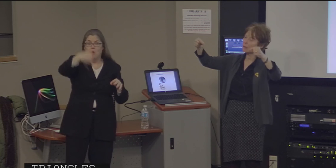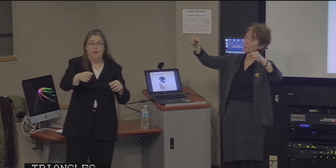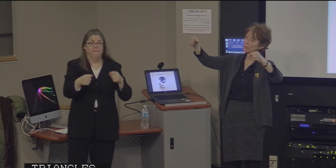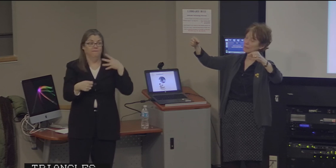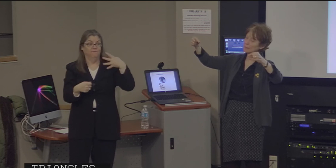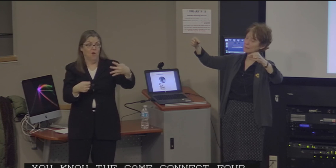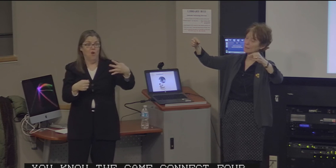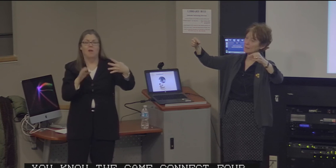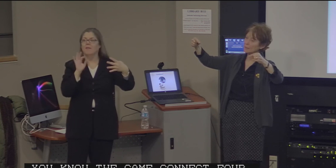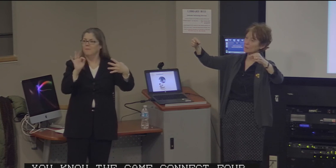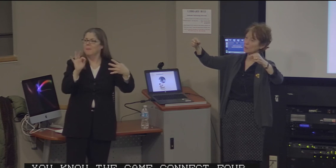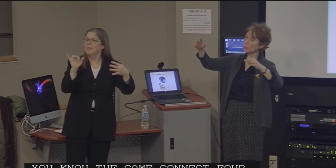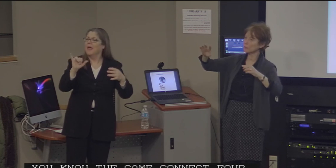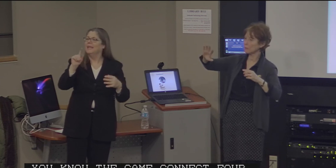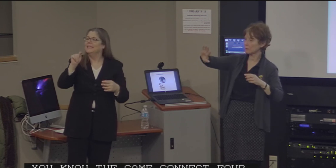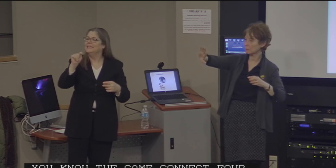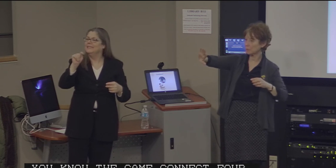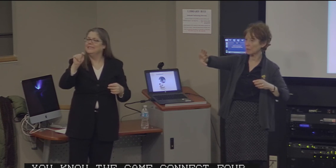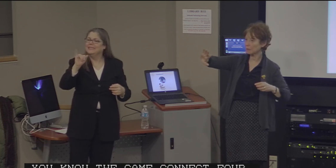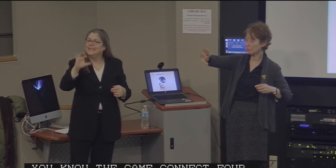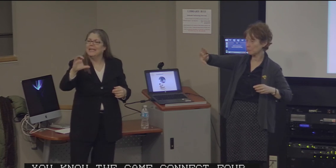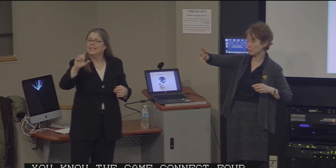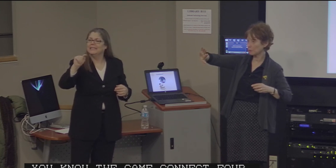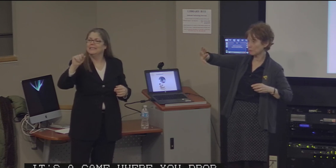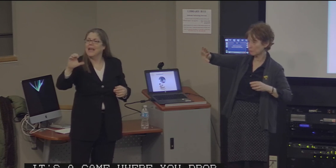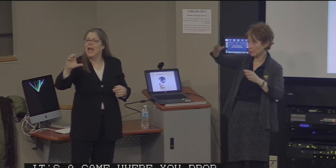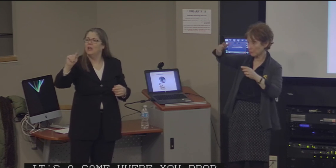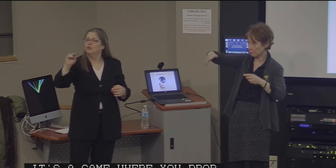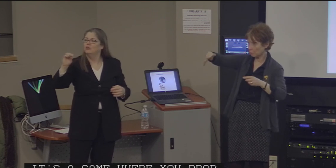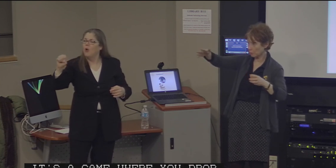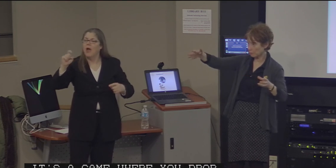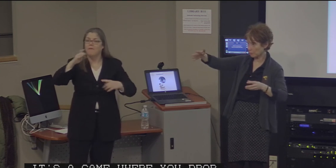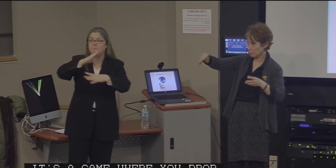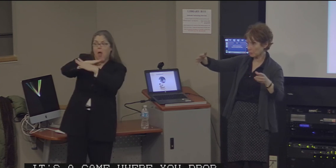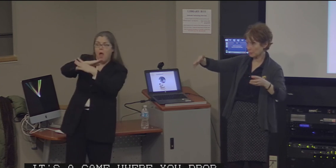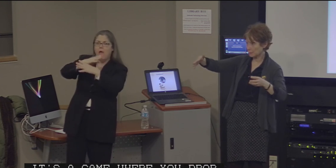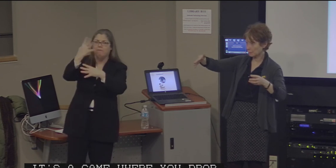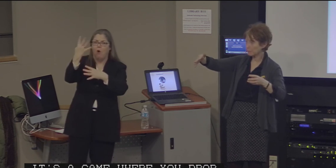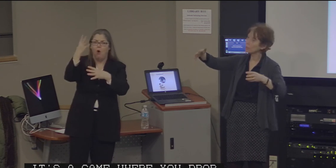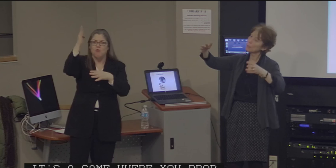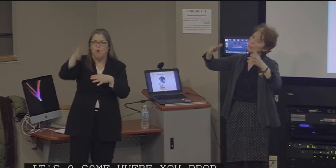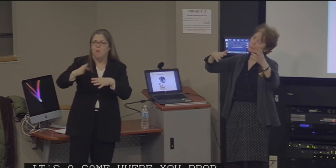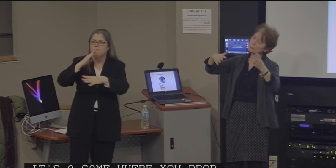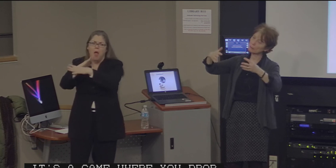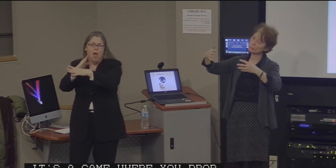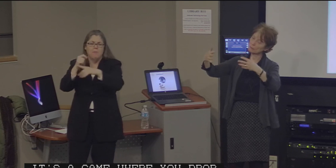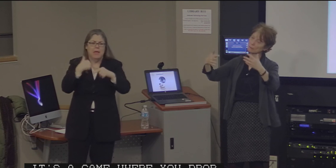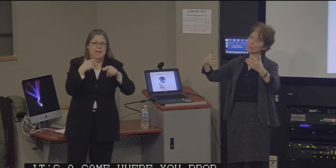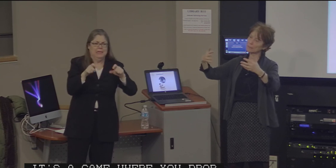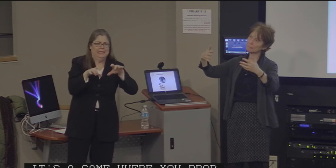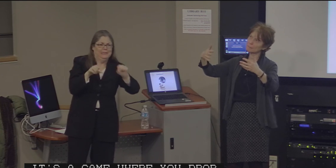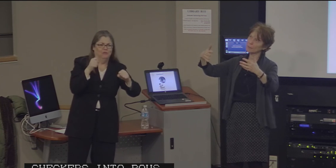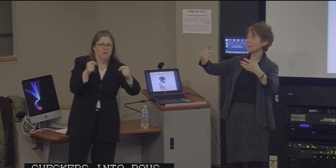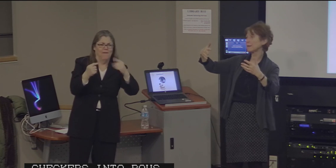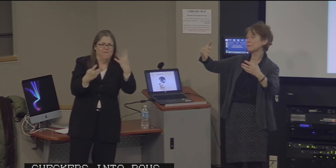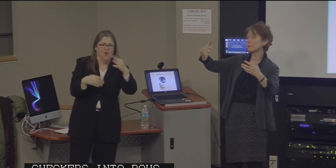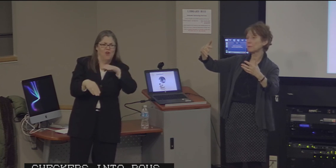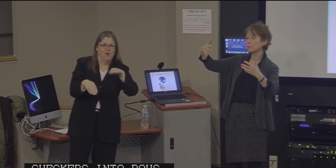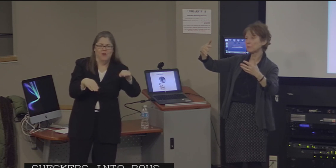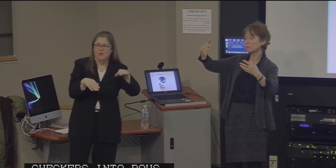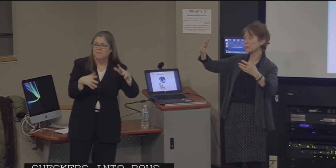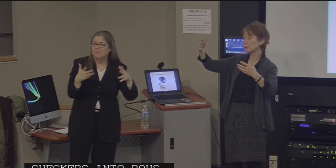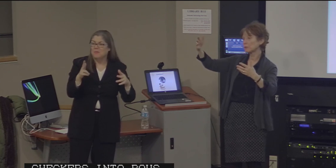like complicated tic-tac-toe, and you have to block your opponent from getting four in a row and stuff. So that, well, I